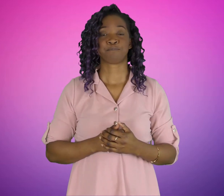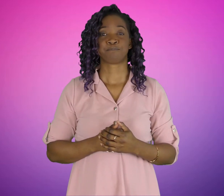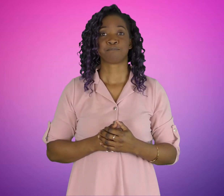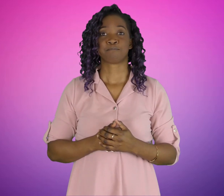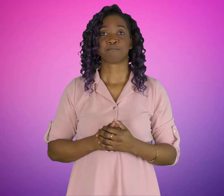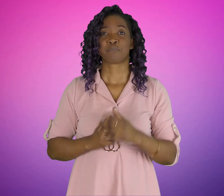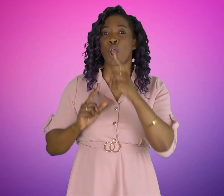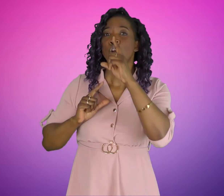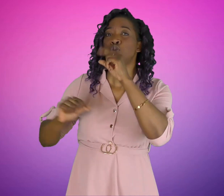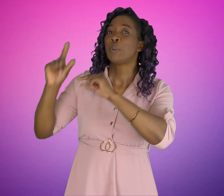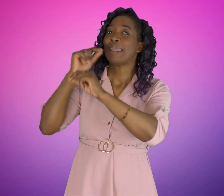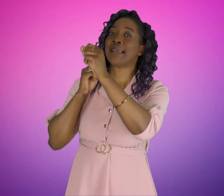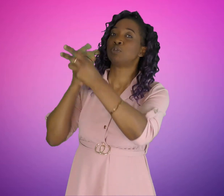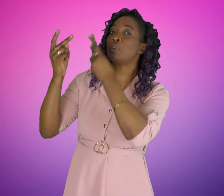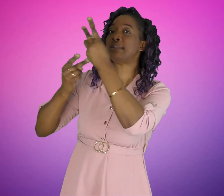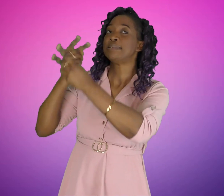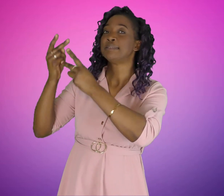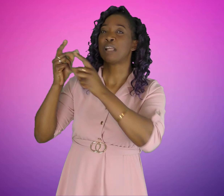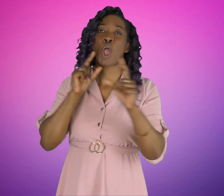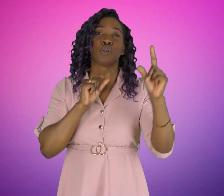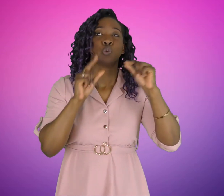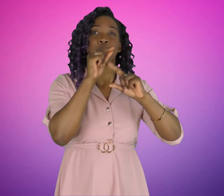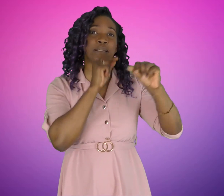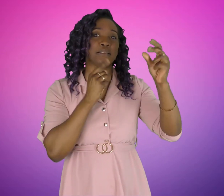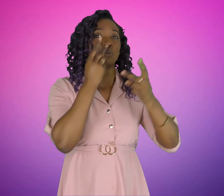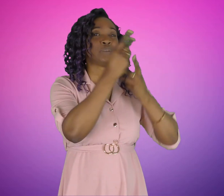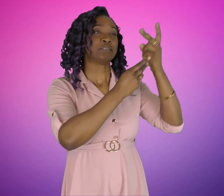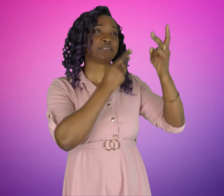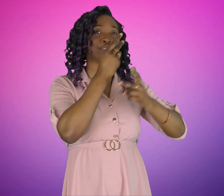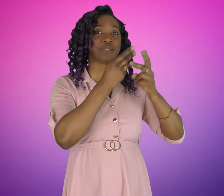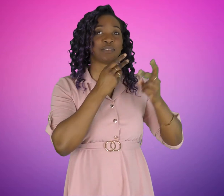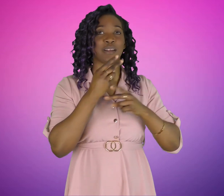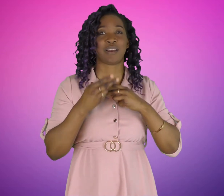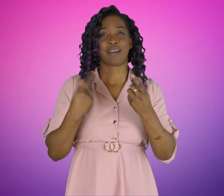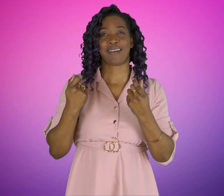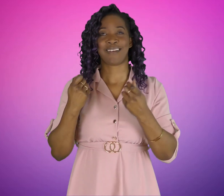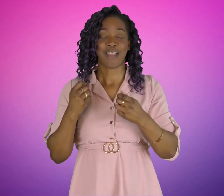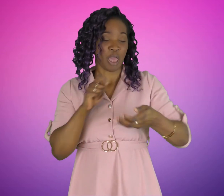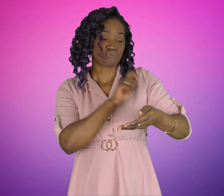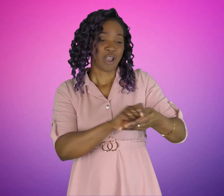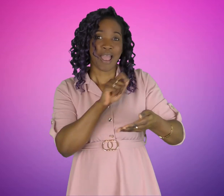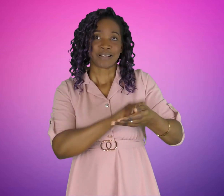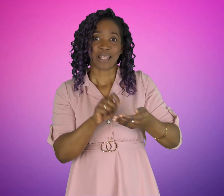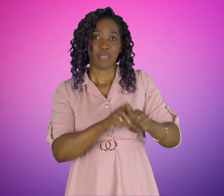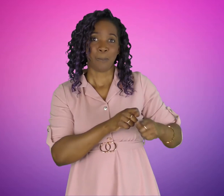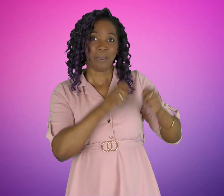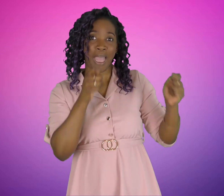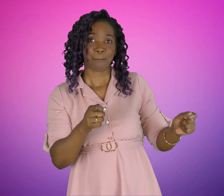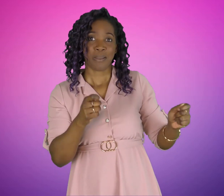tweet, tweet. Tweet, tweet, tweet. Write it in the papers,